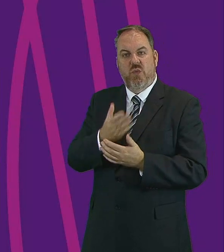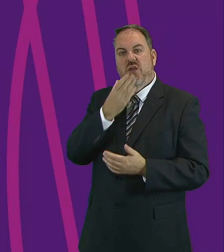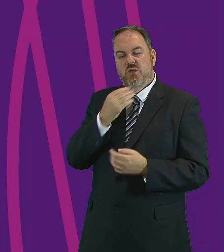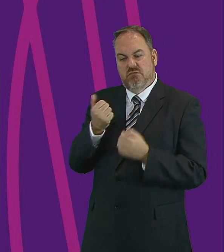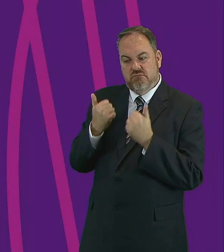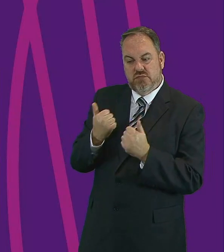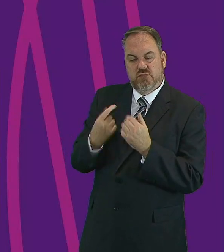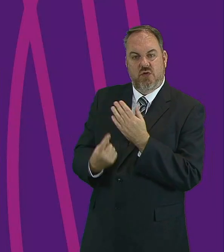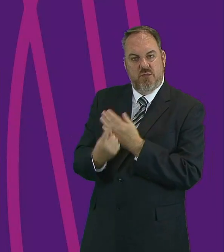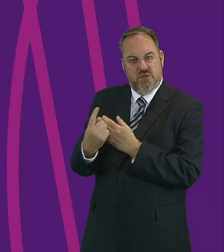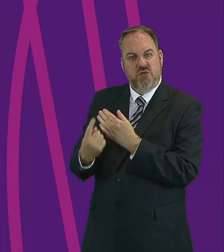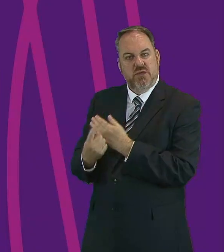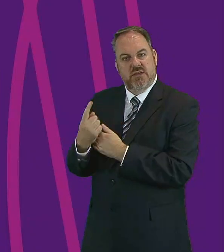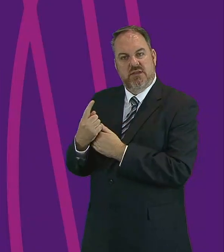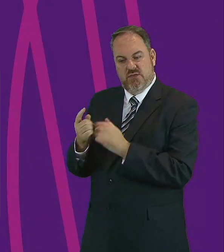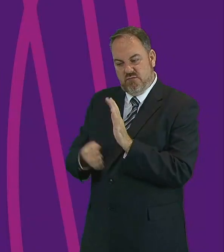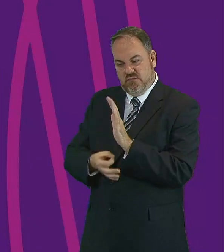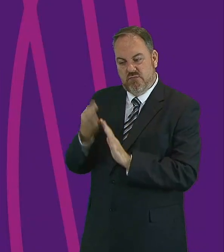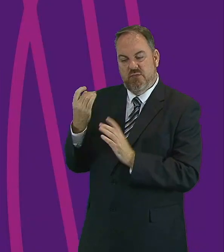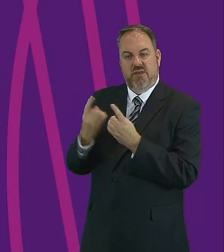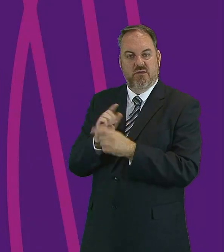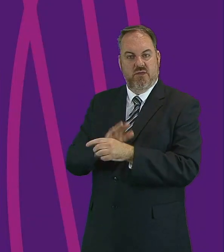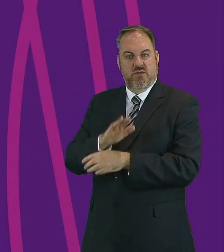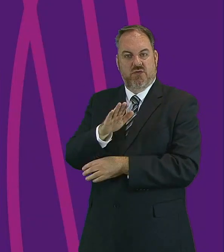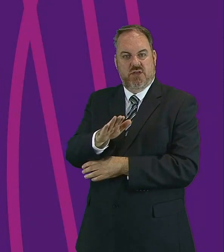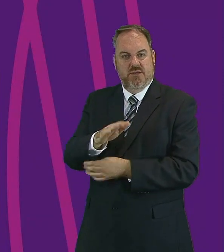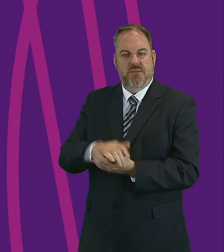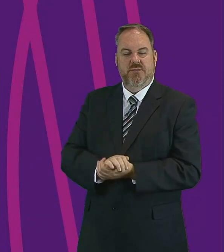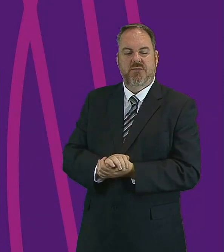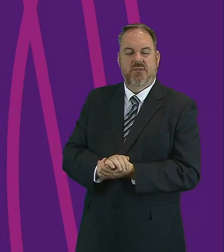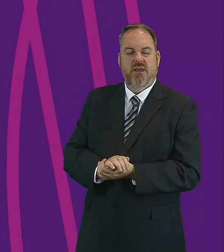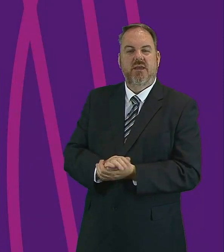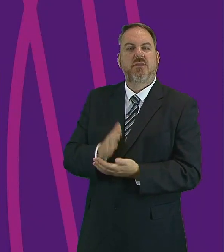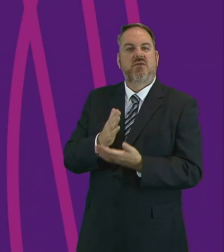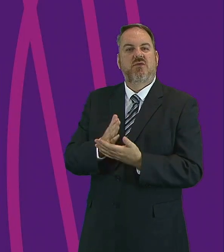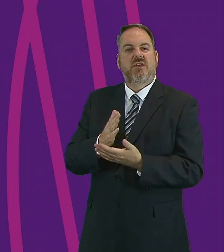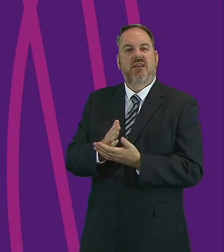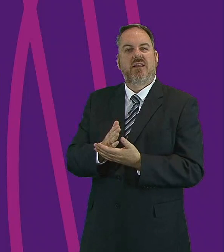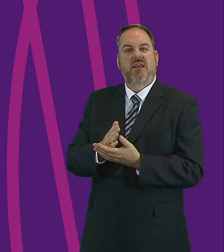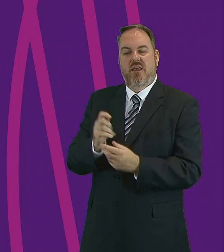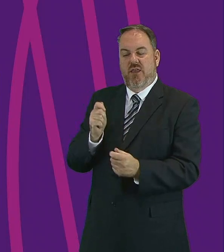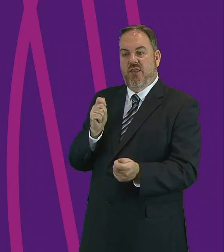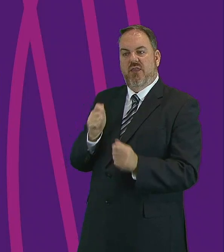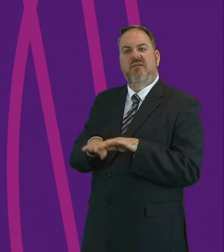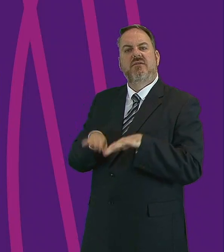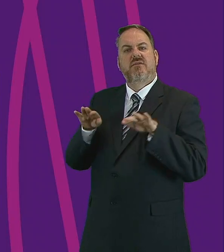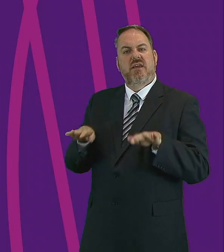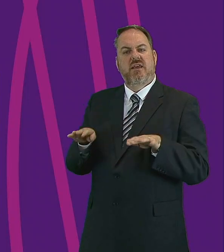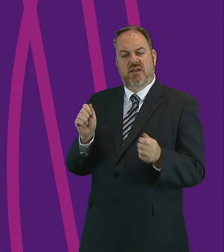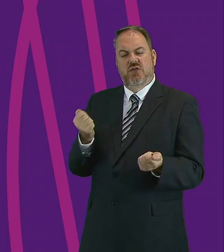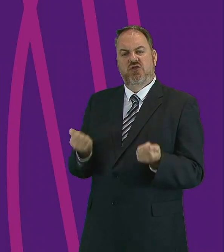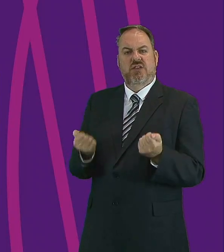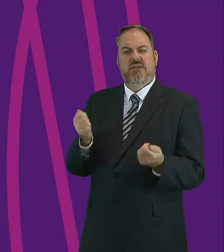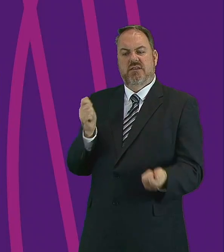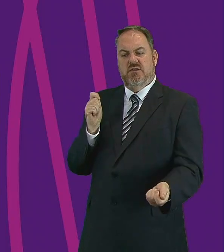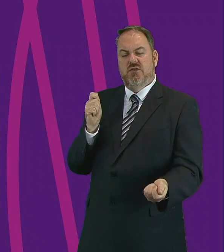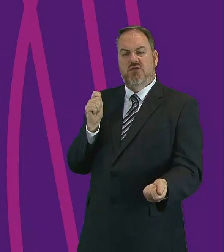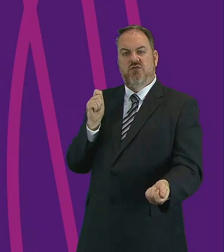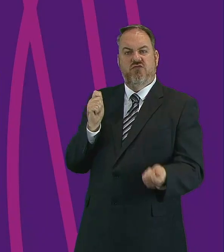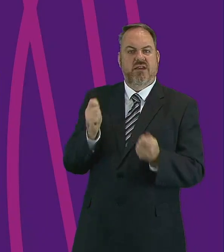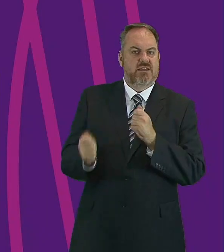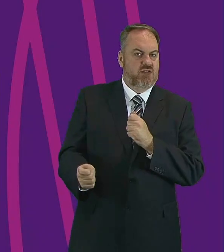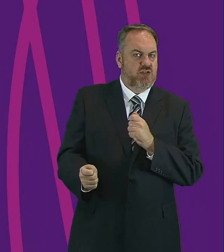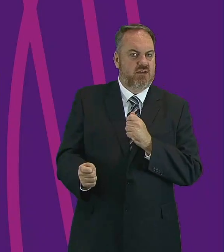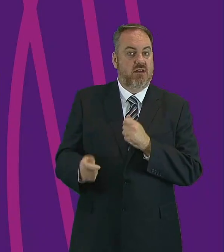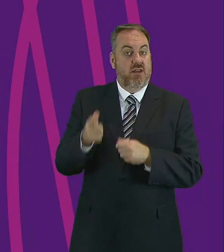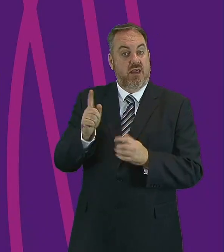opportunities. There is a real relevance here of the whole just transition approach. Obviously, as Kenny Gibson has mentioned, the Ayrshire